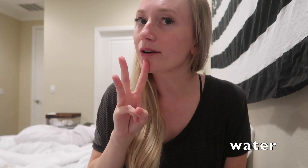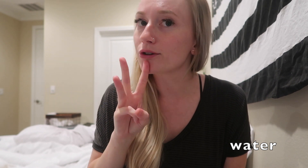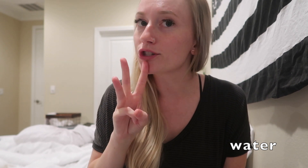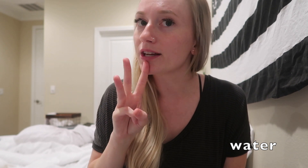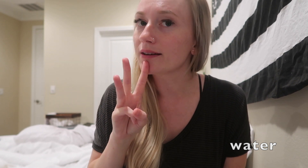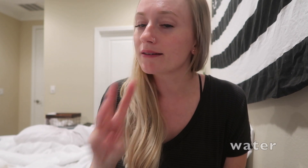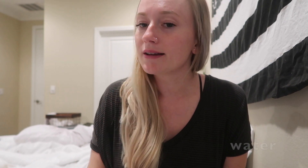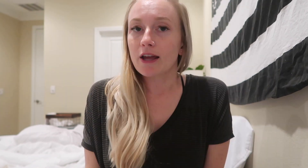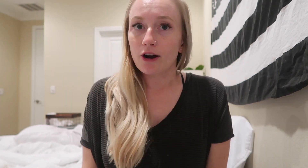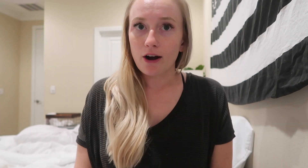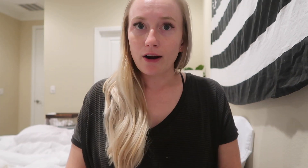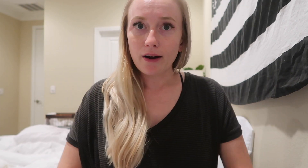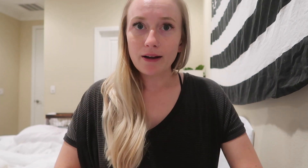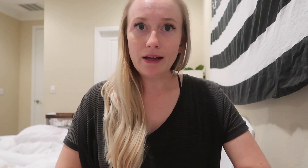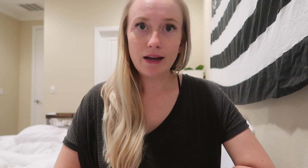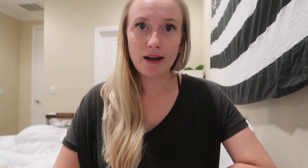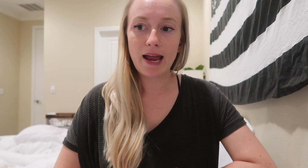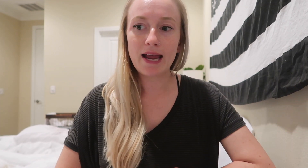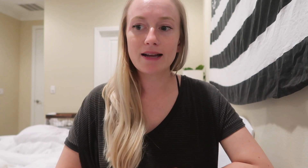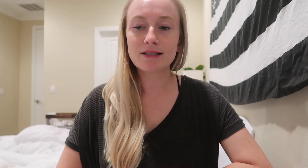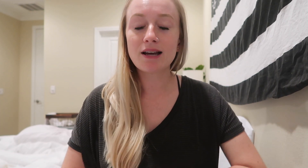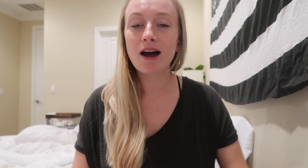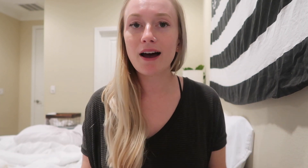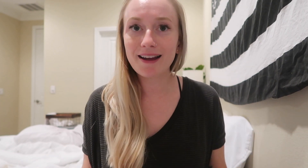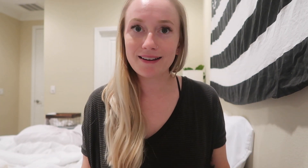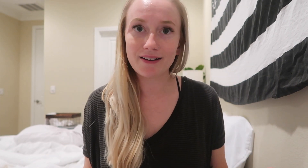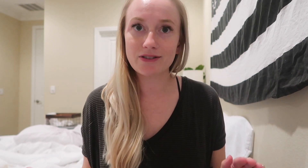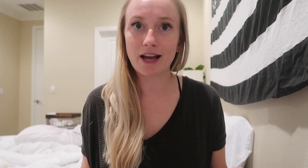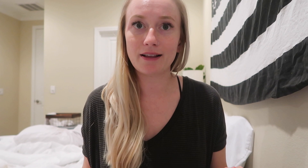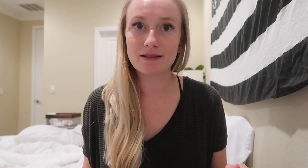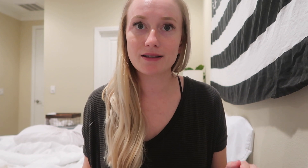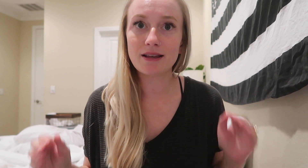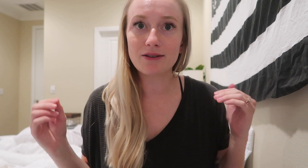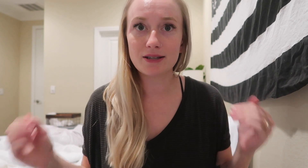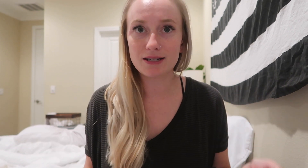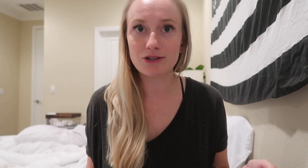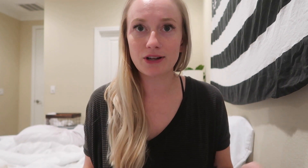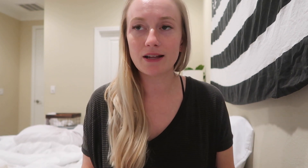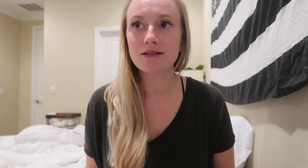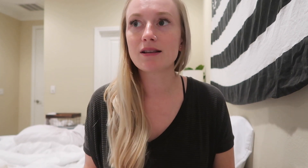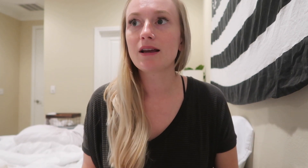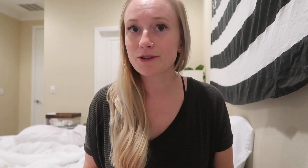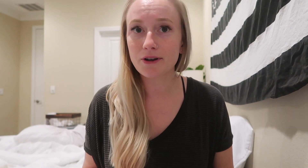your chin. There are a ton of signs that you can teach your kids. There's